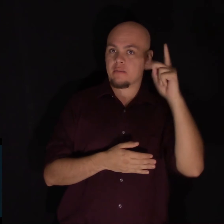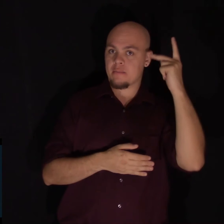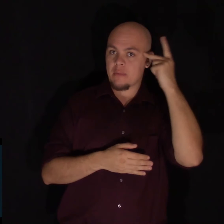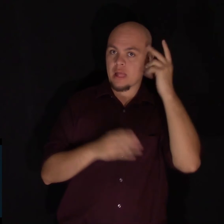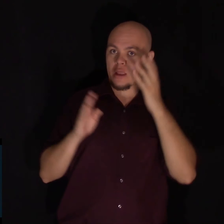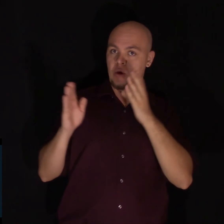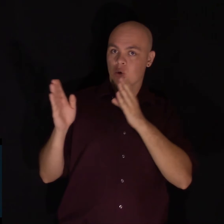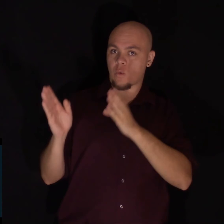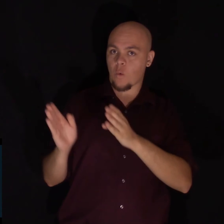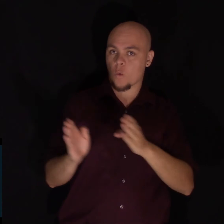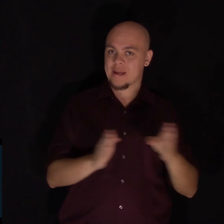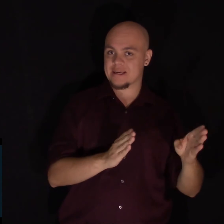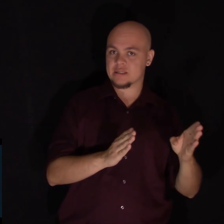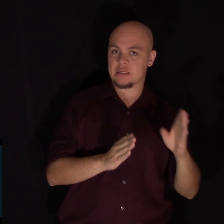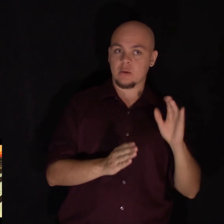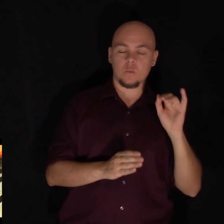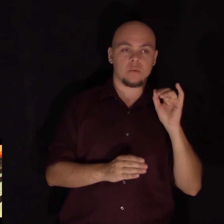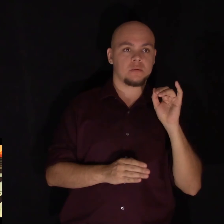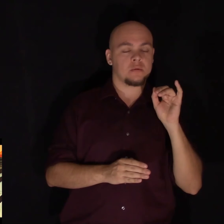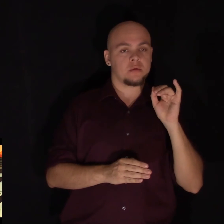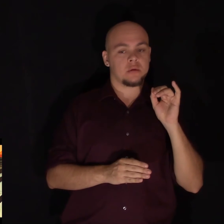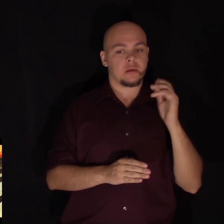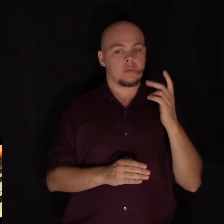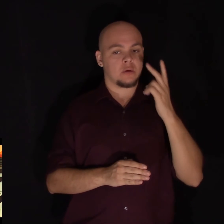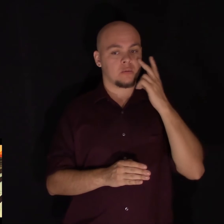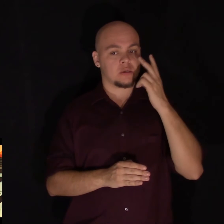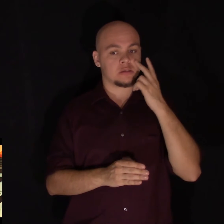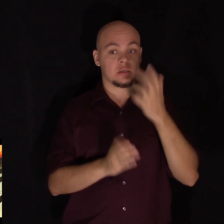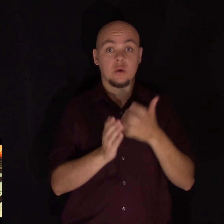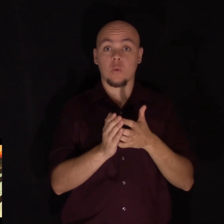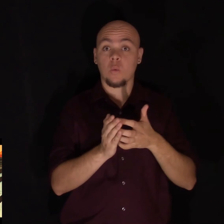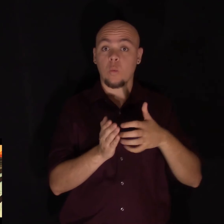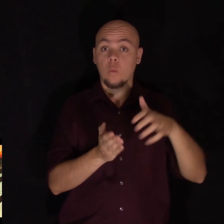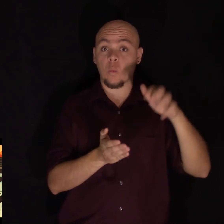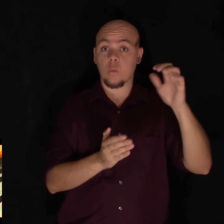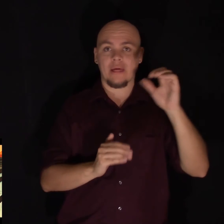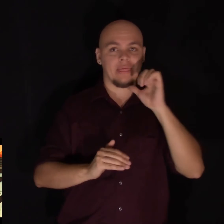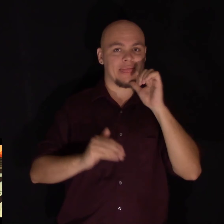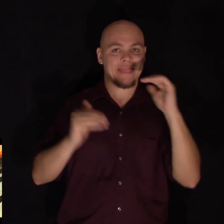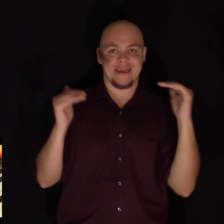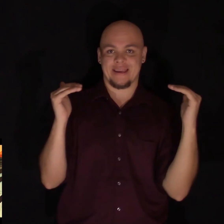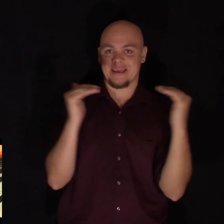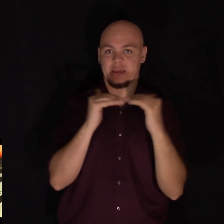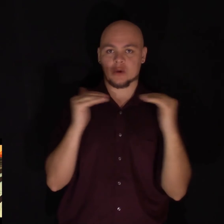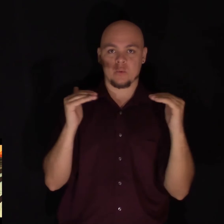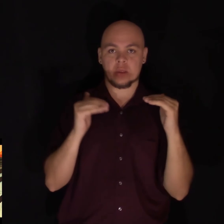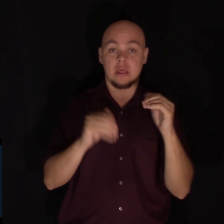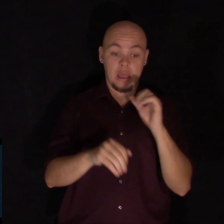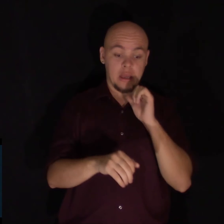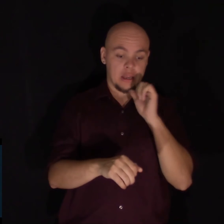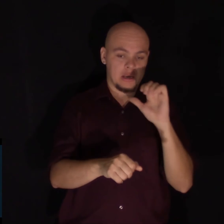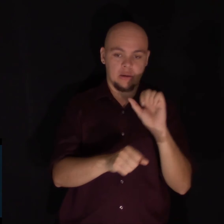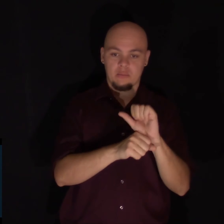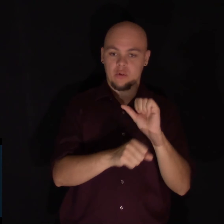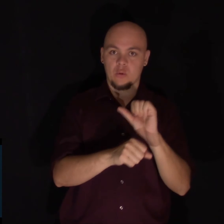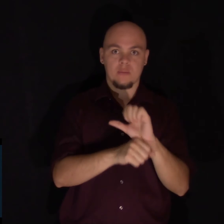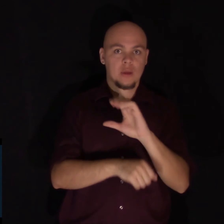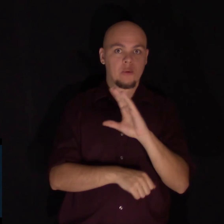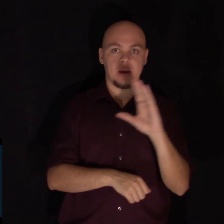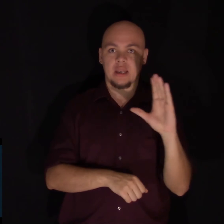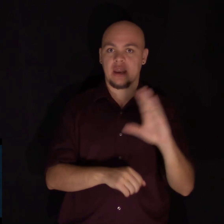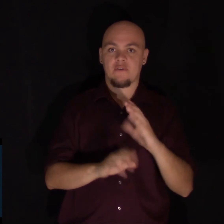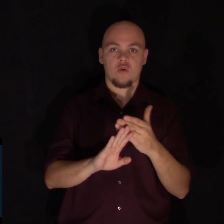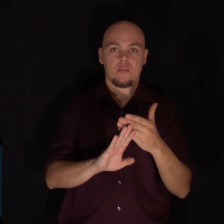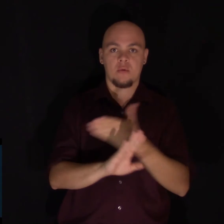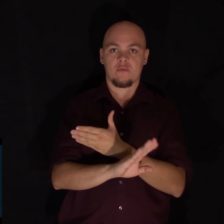it seems likely that we would witness a level of wealth inequality and unemployment that we have never seen before,